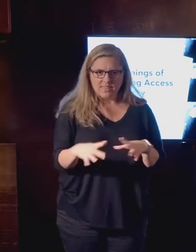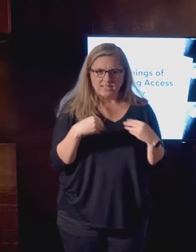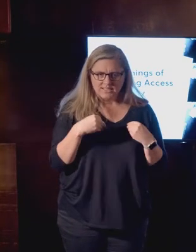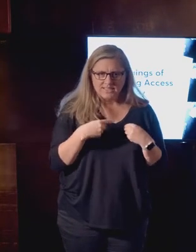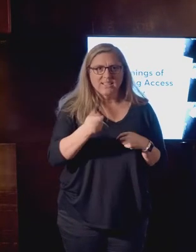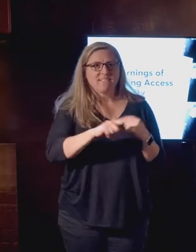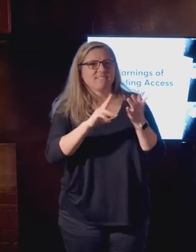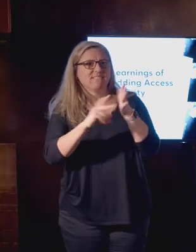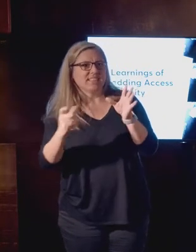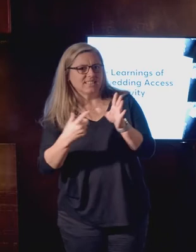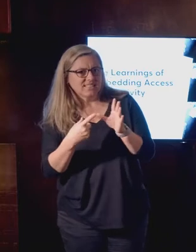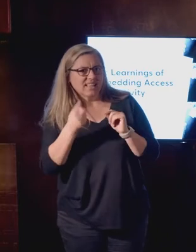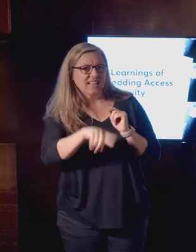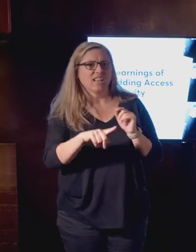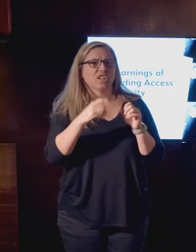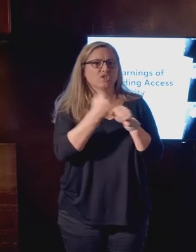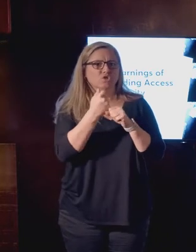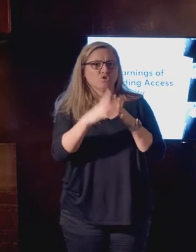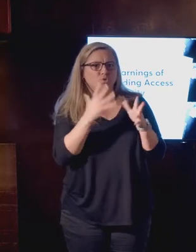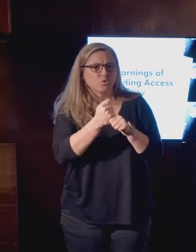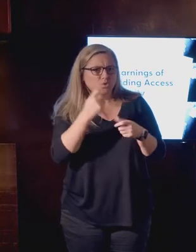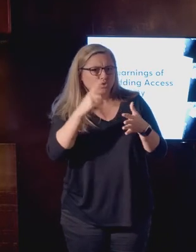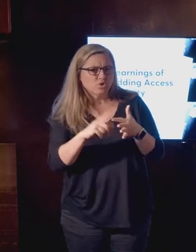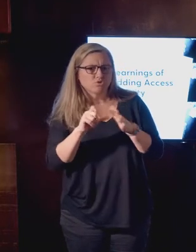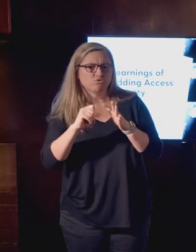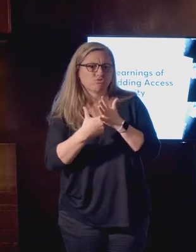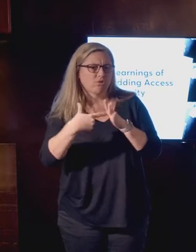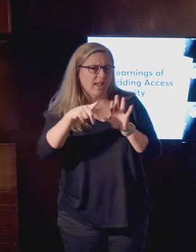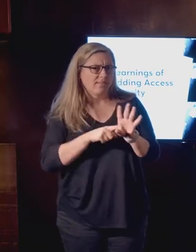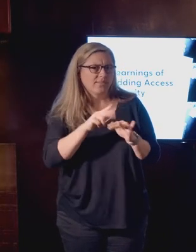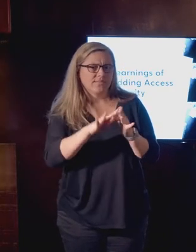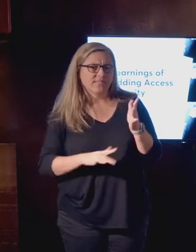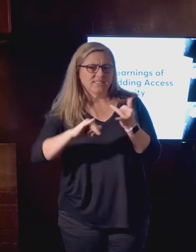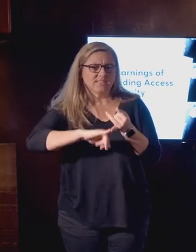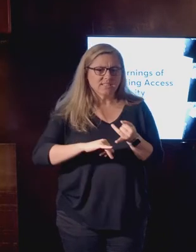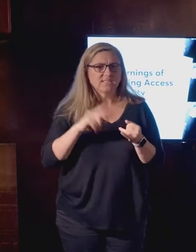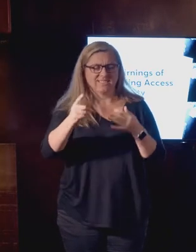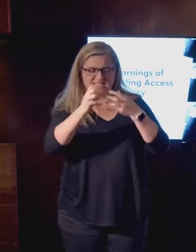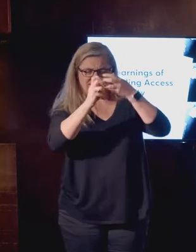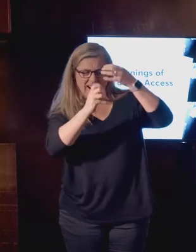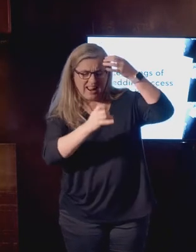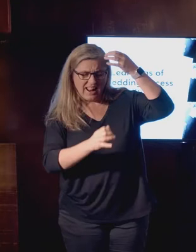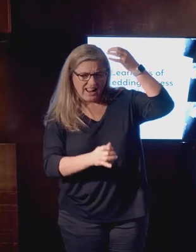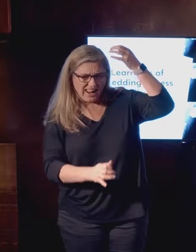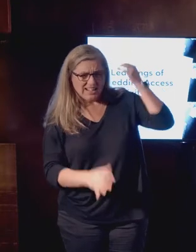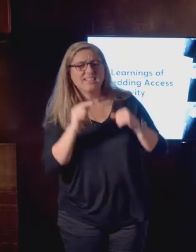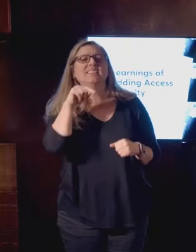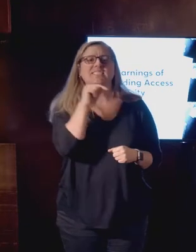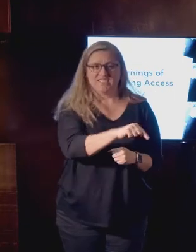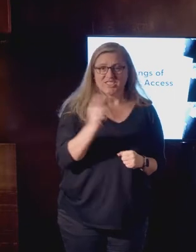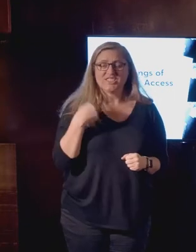Viva VCA, George Dreyfus, Anya Anastasia and Ruben K. Beck was the sound designer